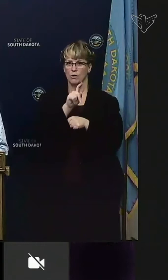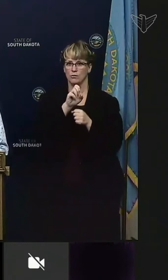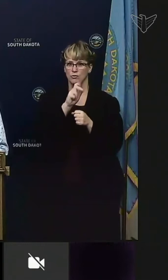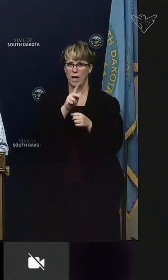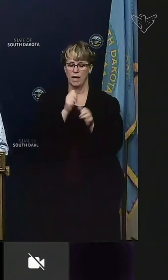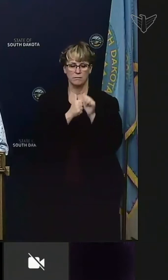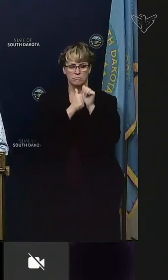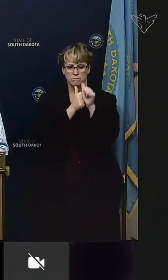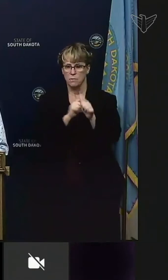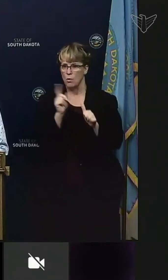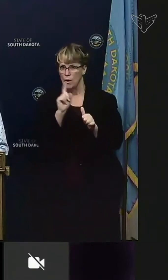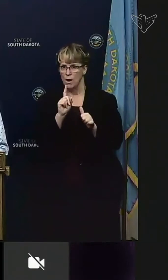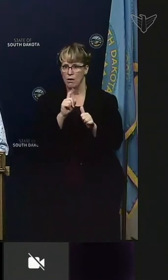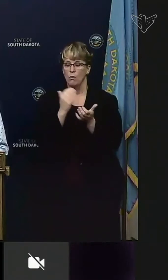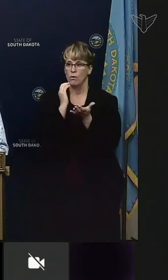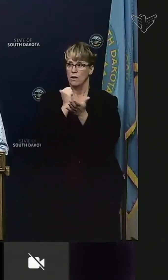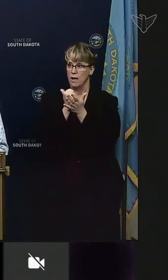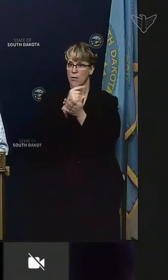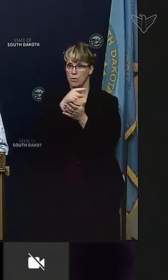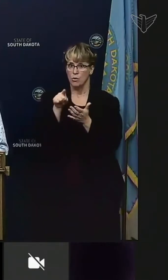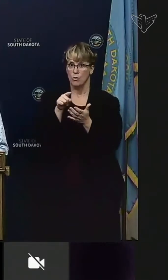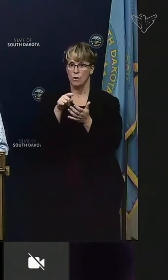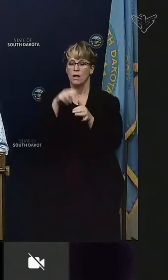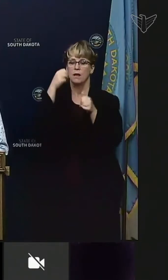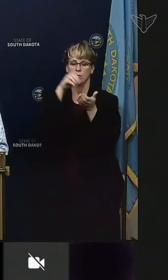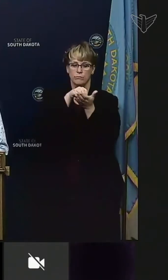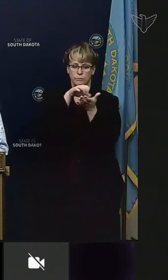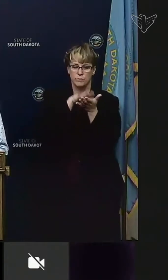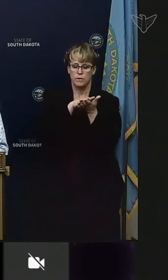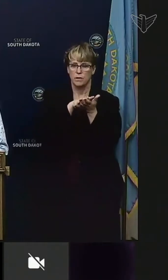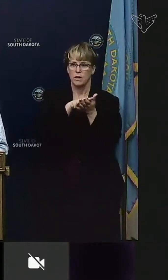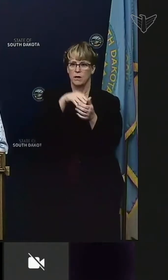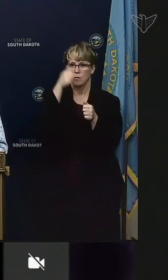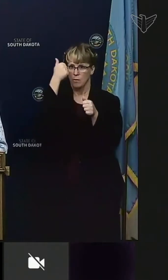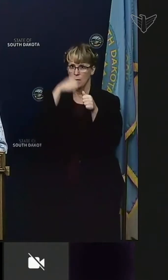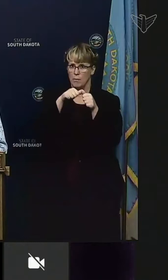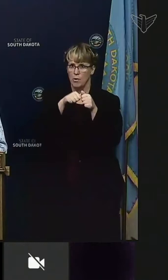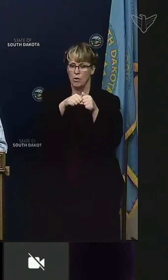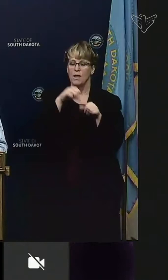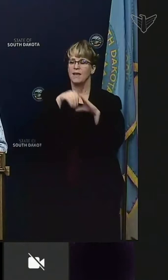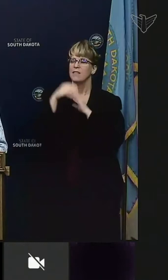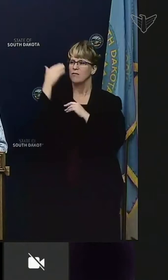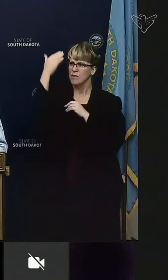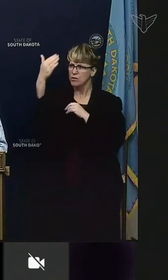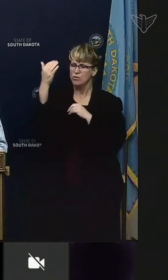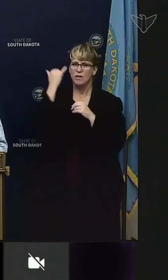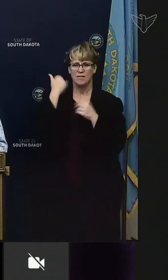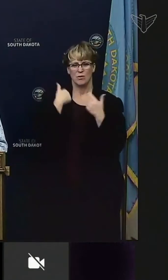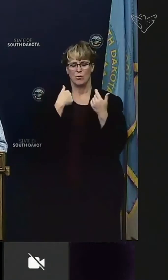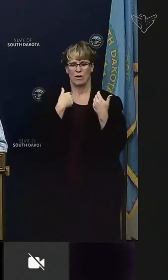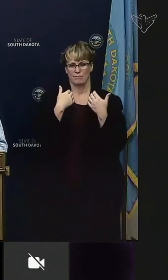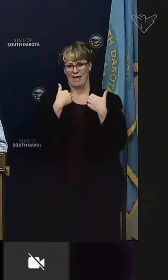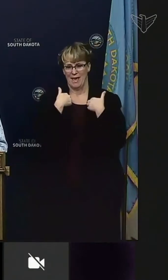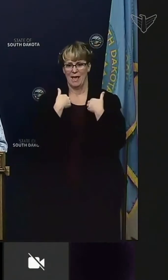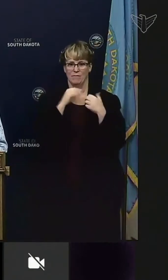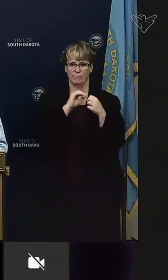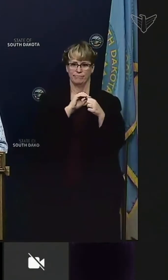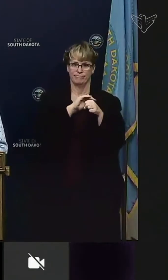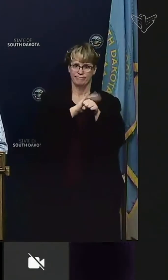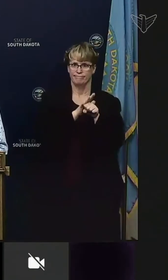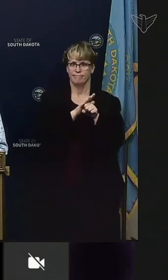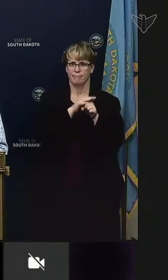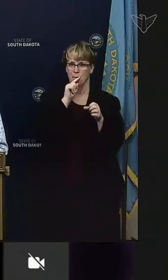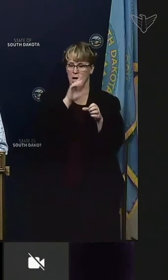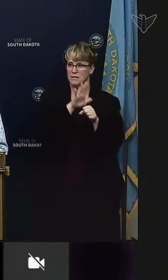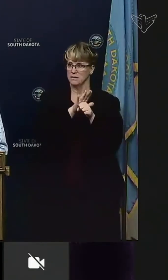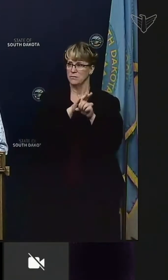your movements for you and historically record it for you on your phone so that in the future, if you do test positive for the virus,